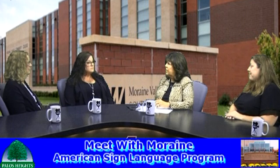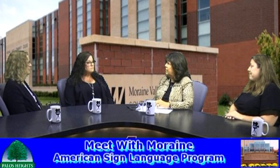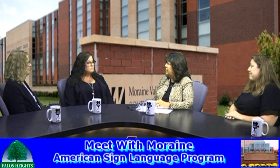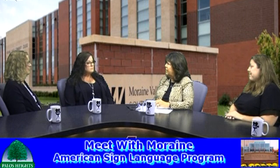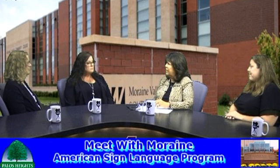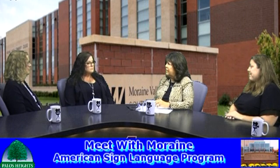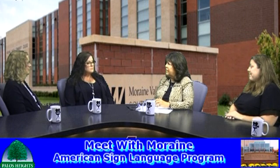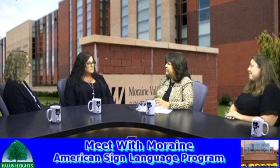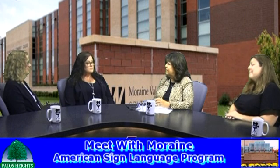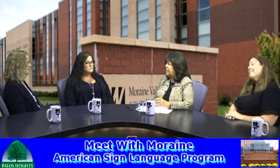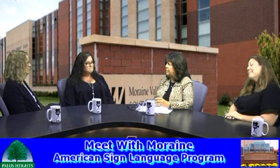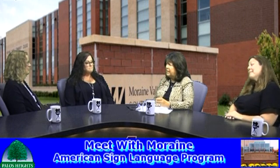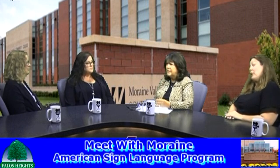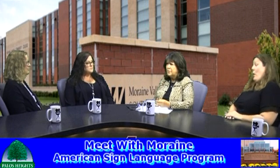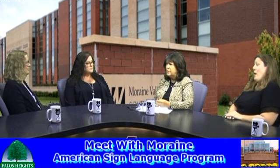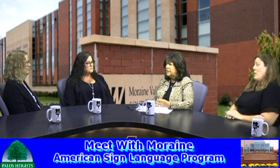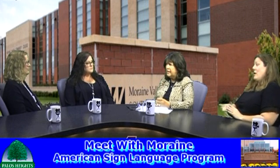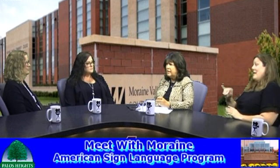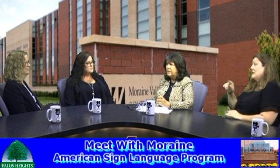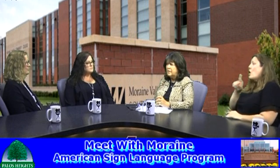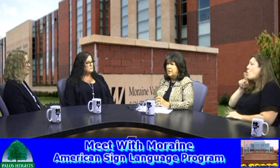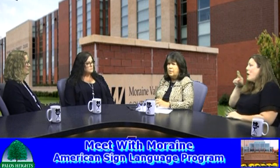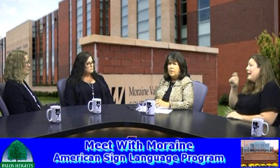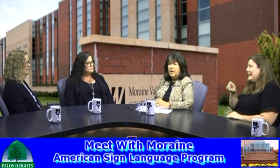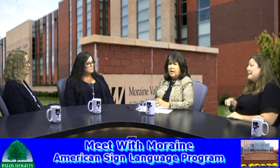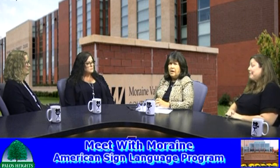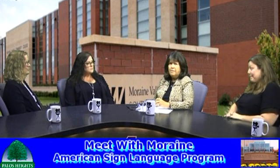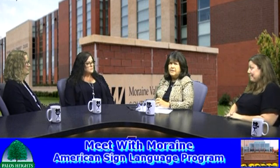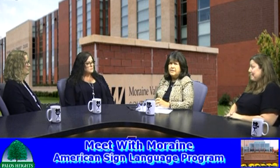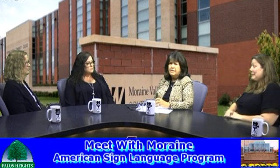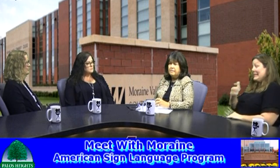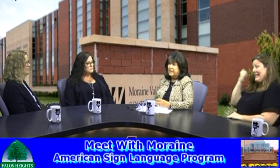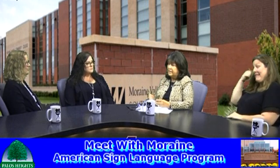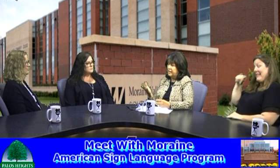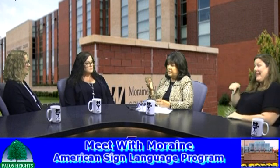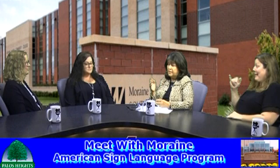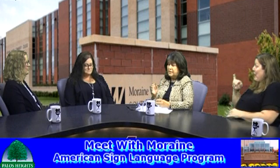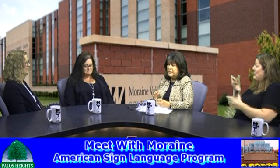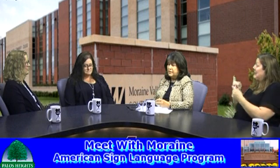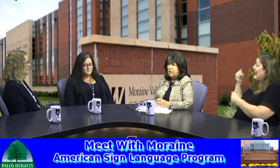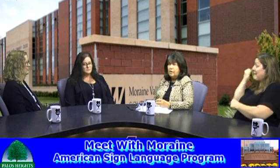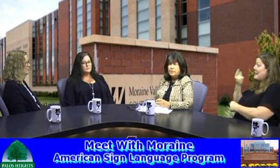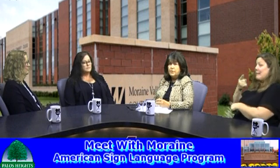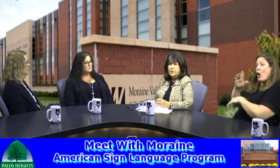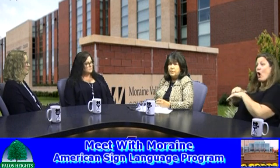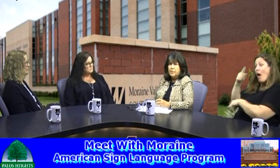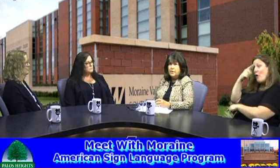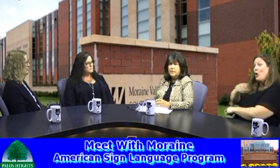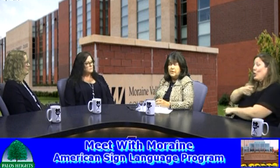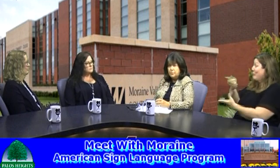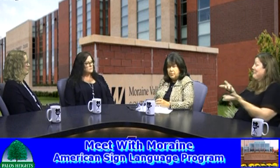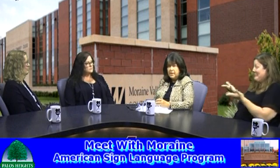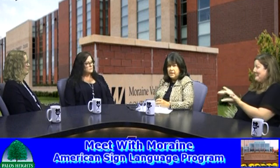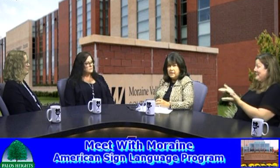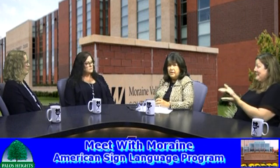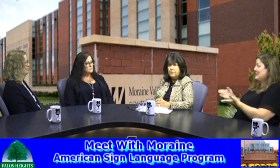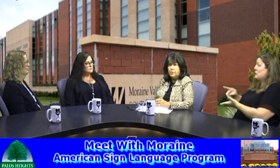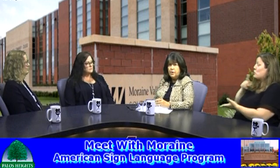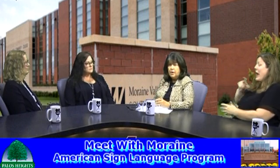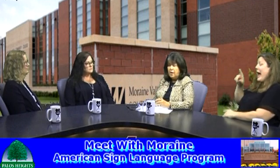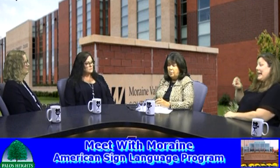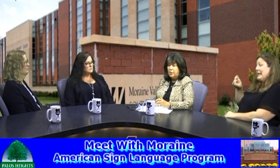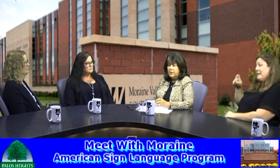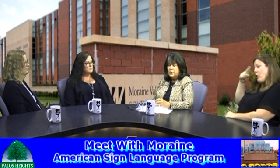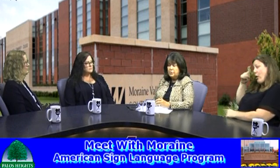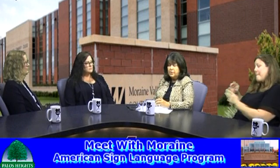there. Yeah, that's a real need. So if this is, like I said, if this is a calling for you, that there is really a need